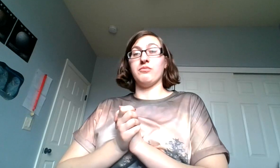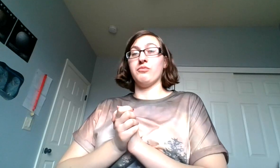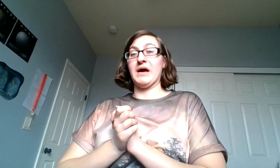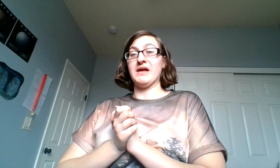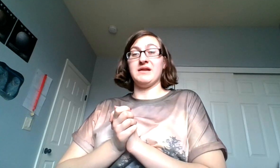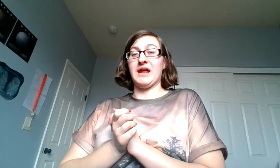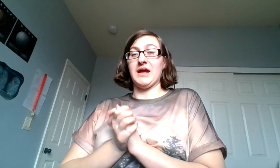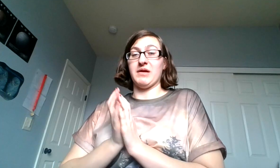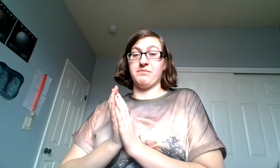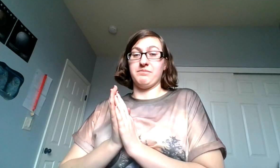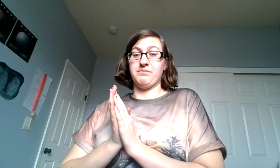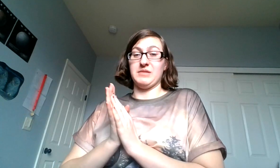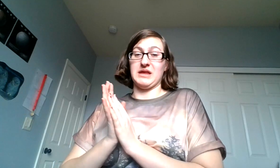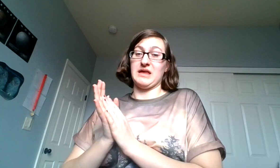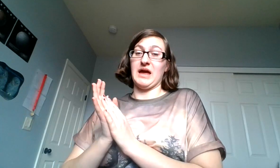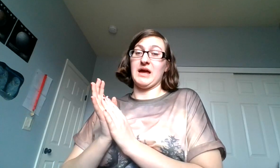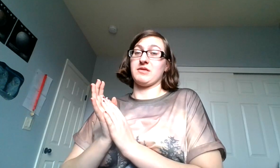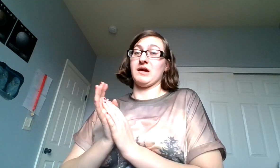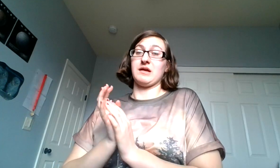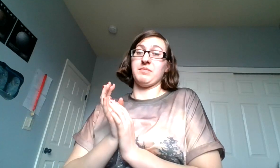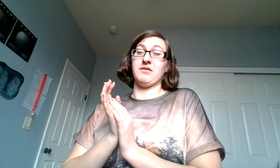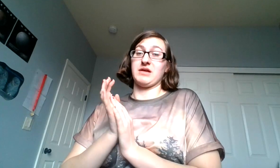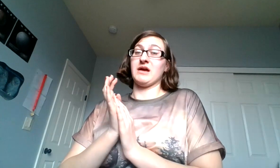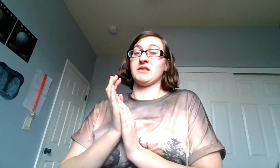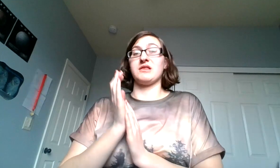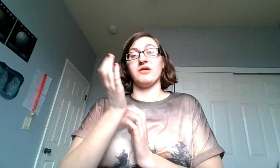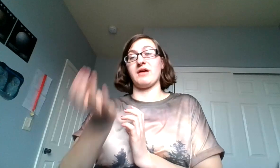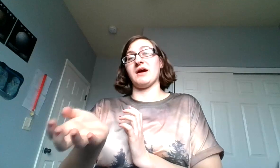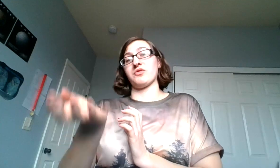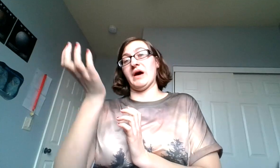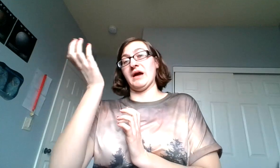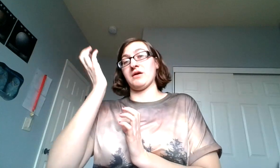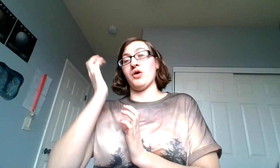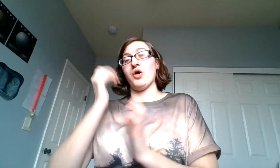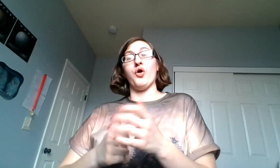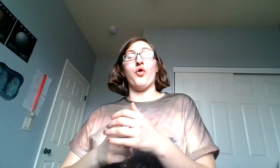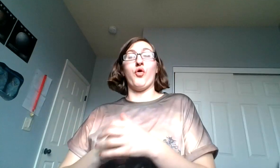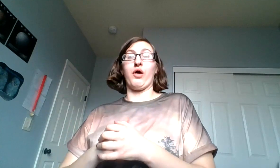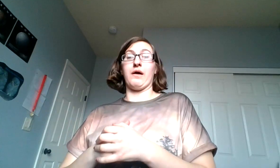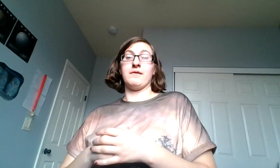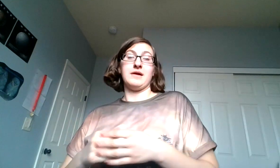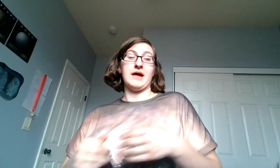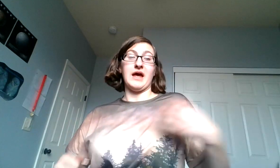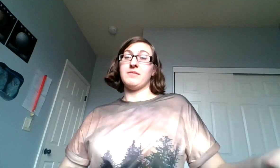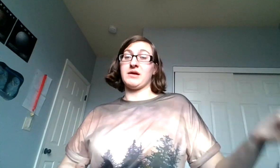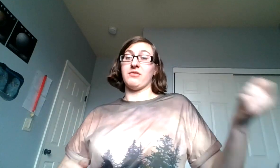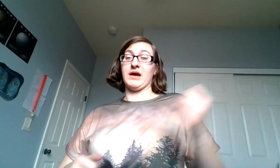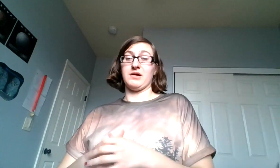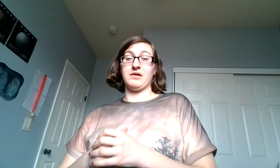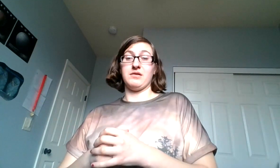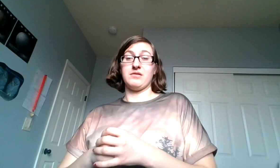What name of games, like video games, do you guys like? Or anime you like? The